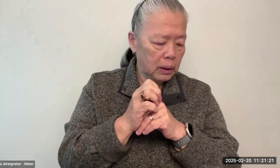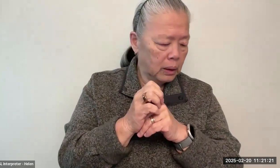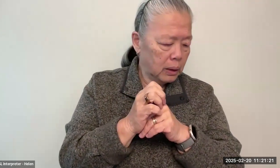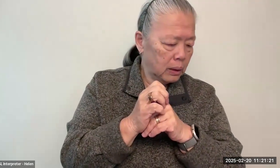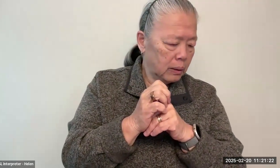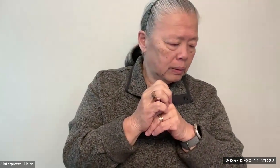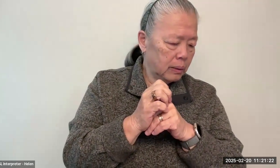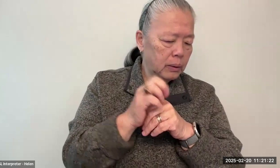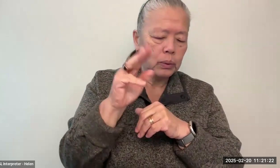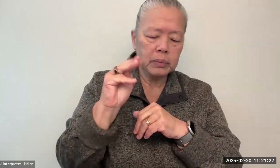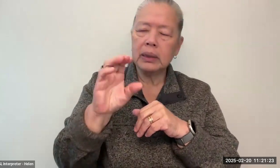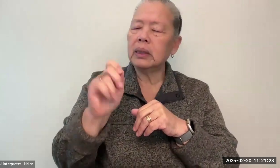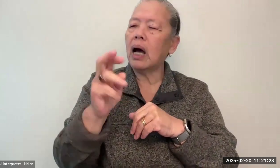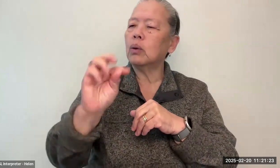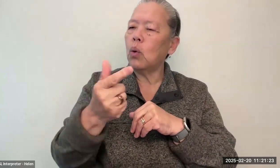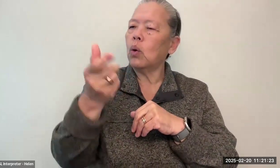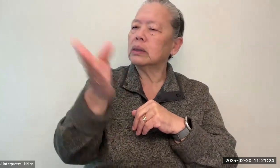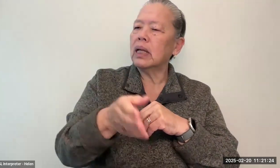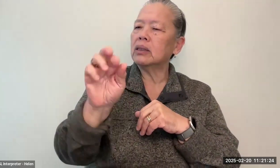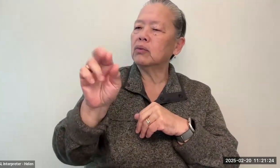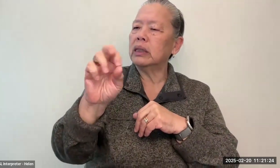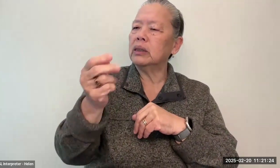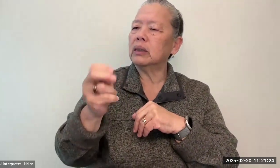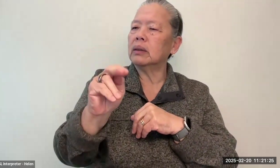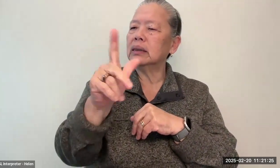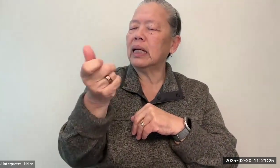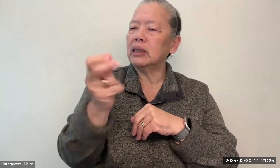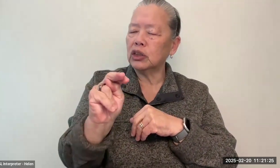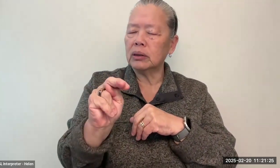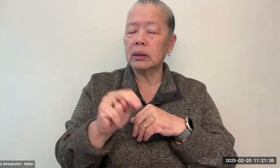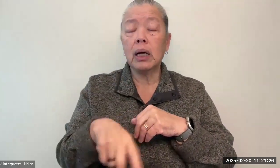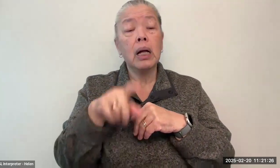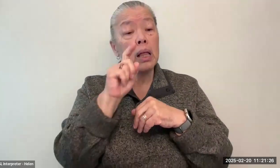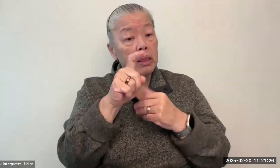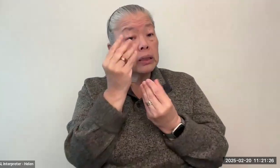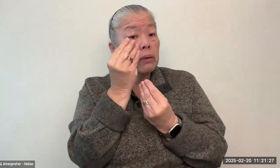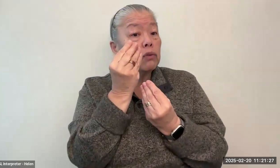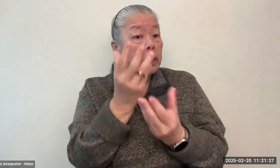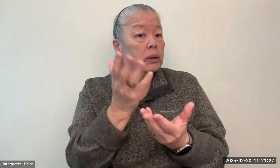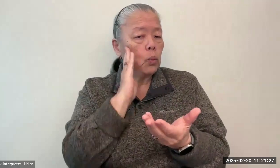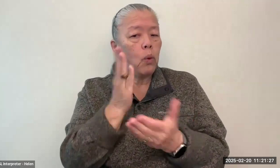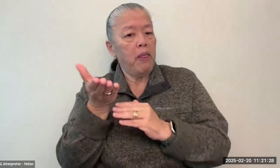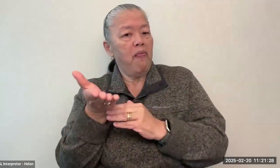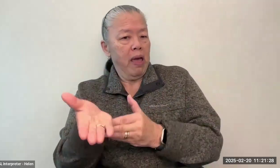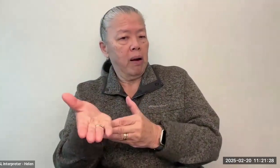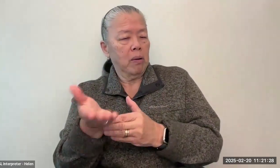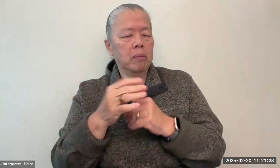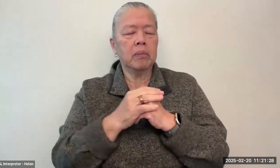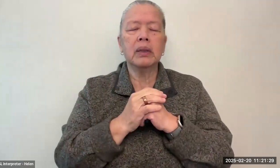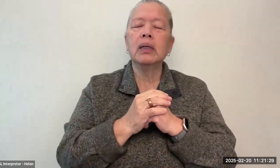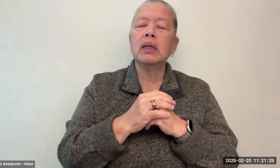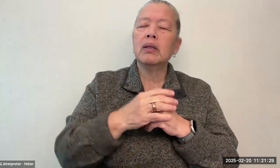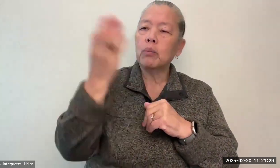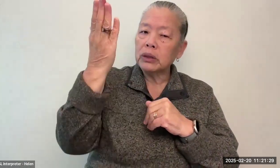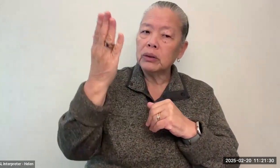resourceumc.org/regionalization. First, the information that you're receiving in this webinar today will be available in the coming days. The presentations you